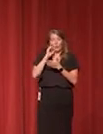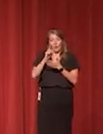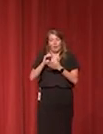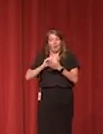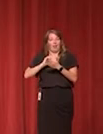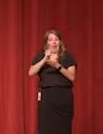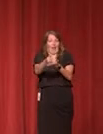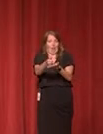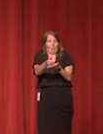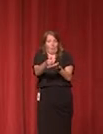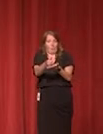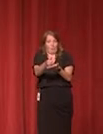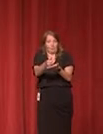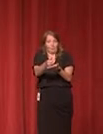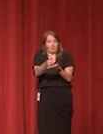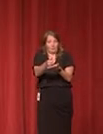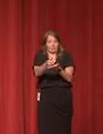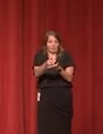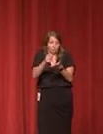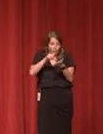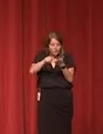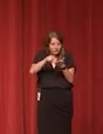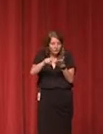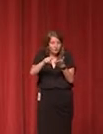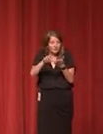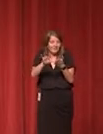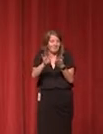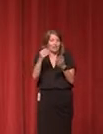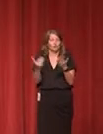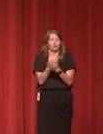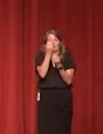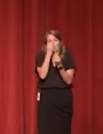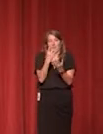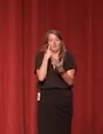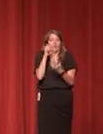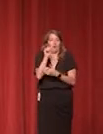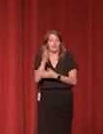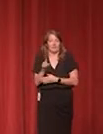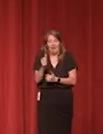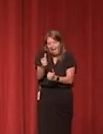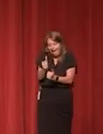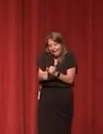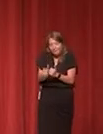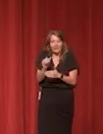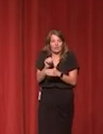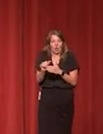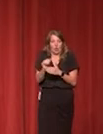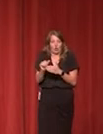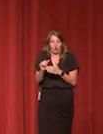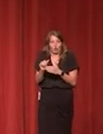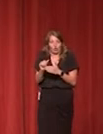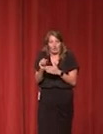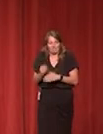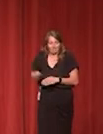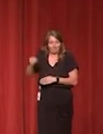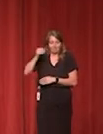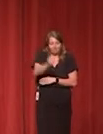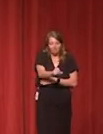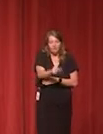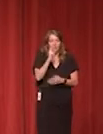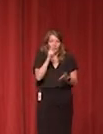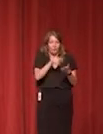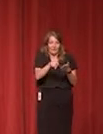contributes toward generating new information for Alzheimer's research. Each and every dollar is invested in